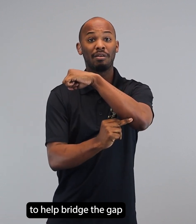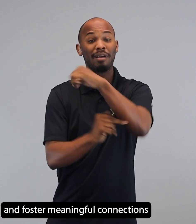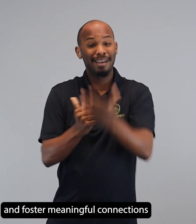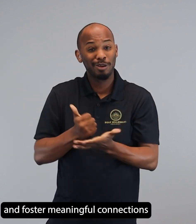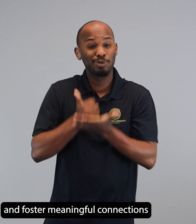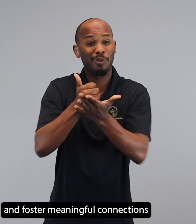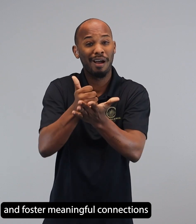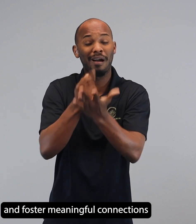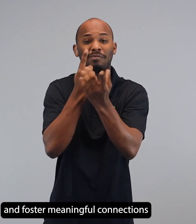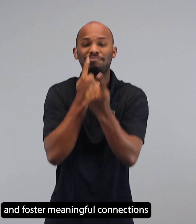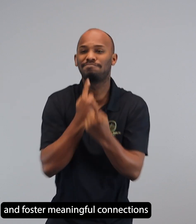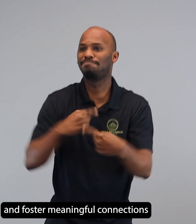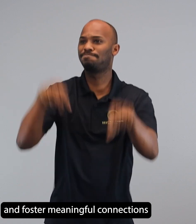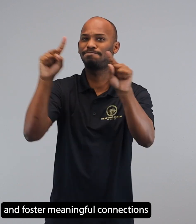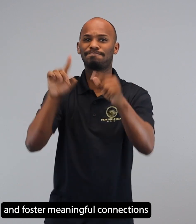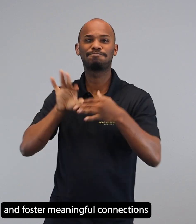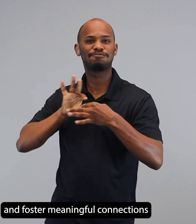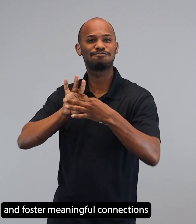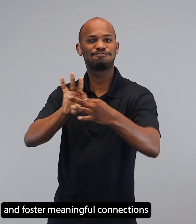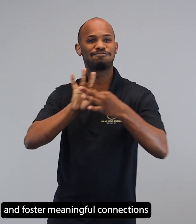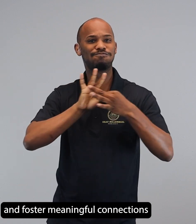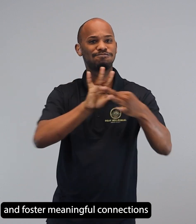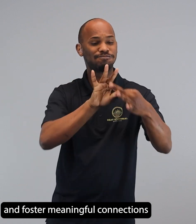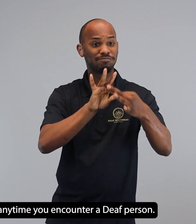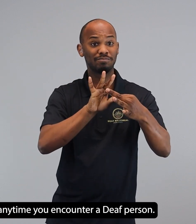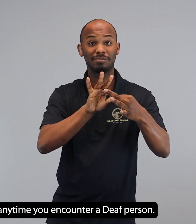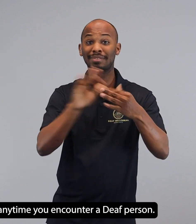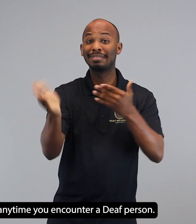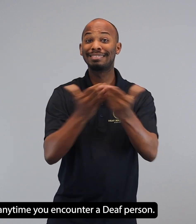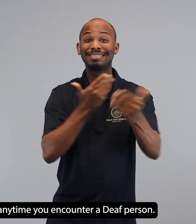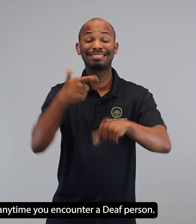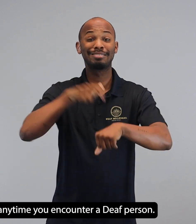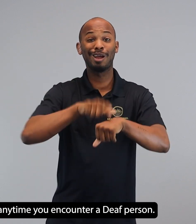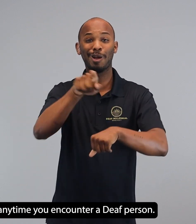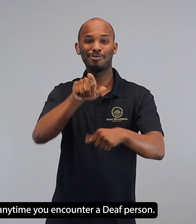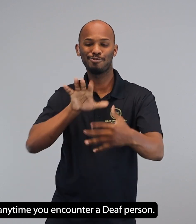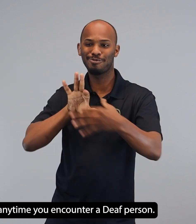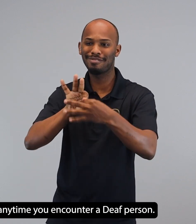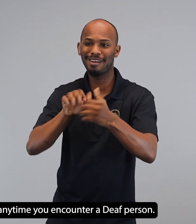and foster meaningful connection anytime you encounter a deaf person.